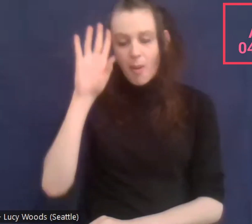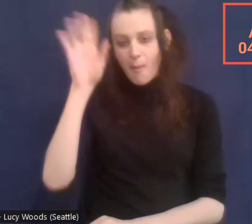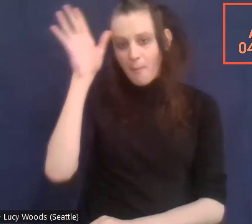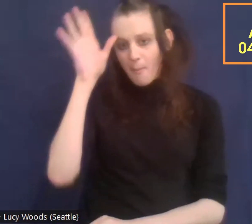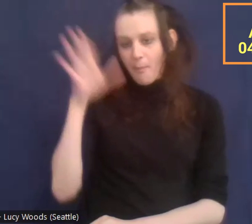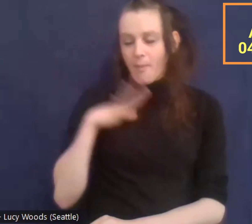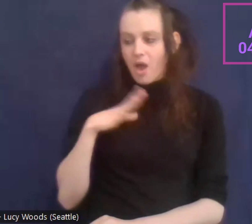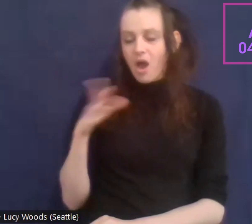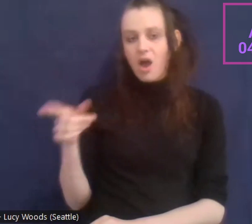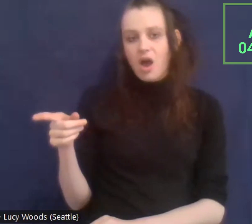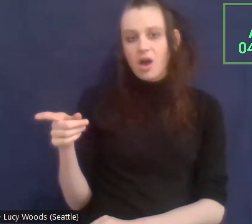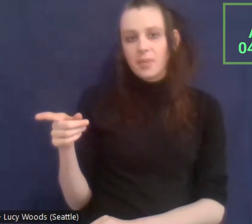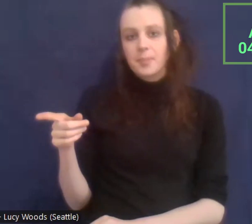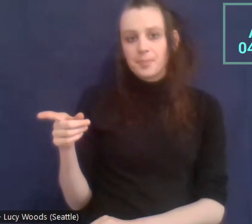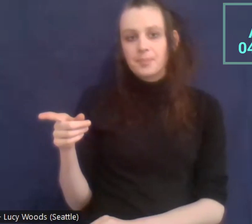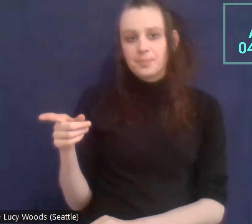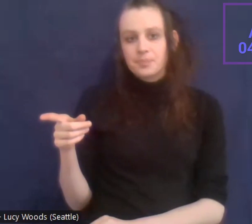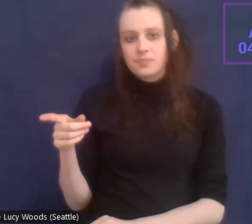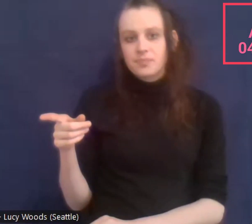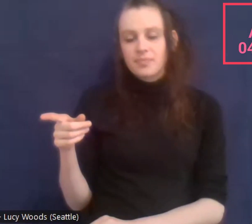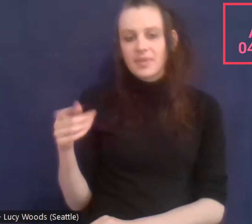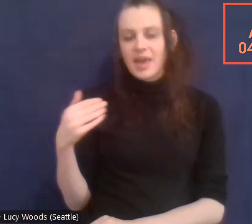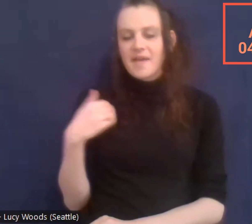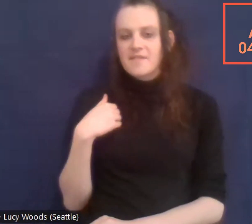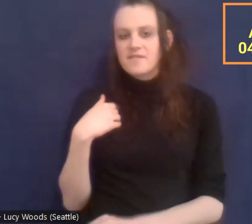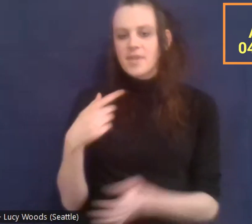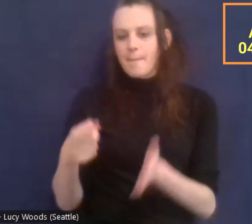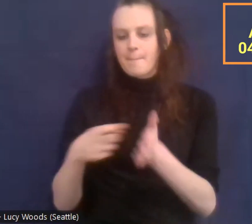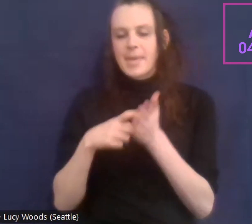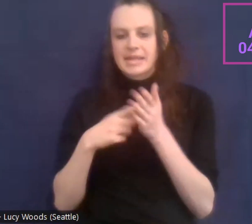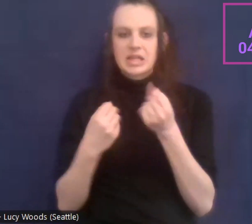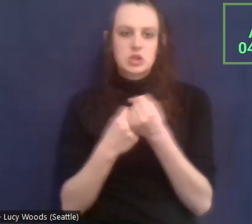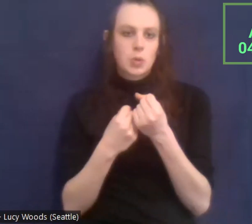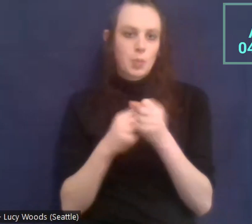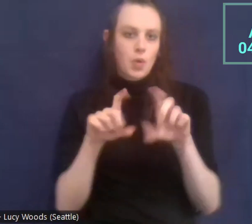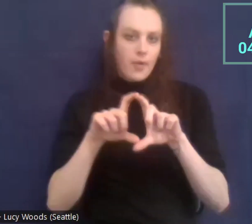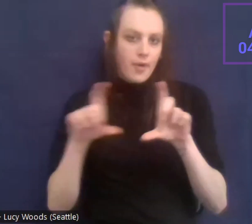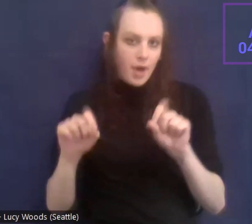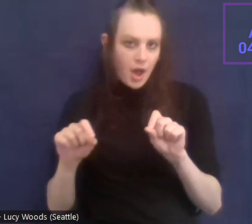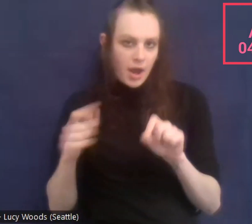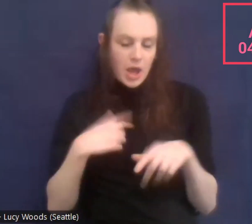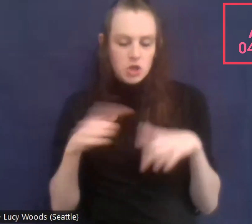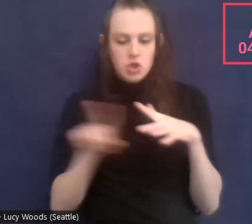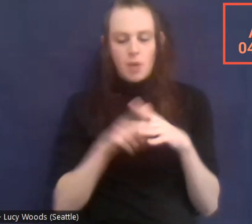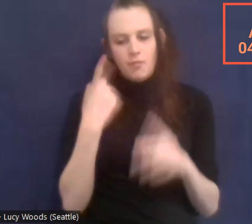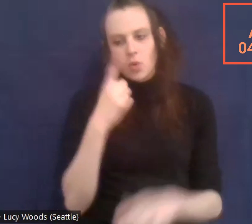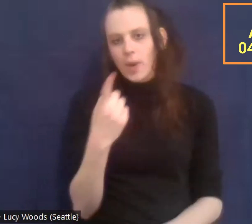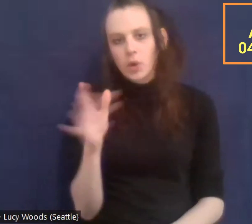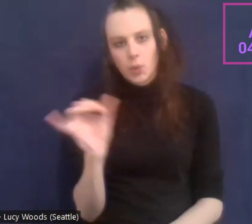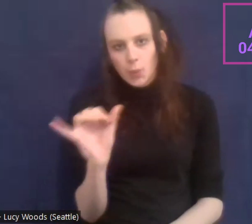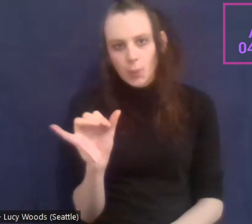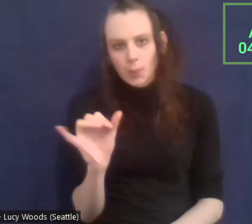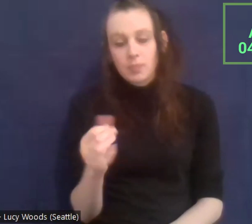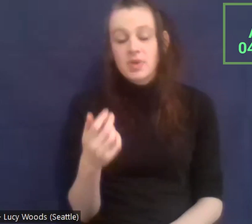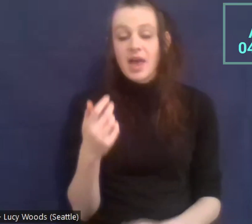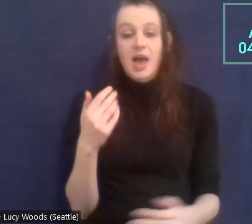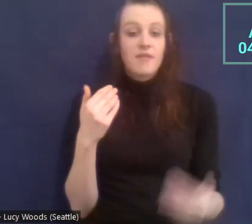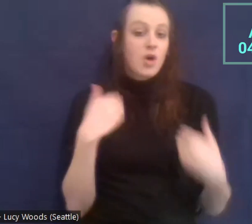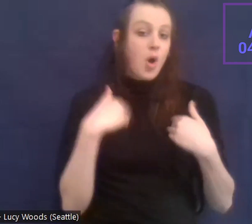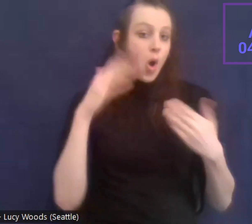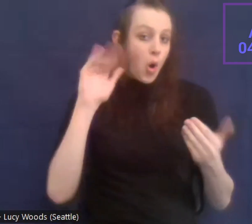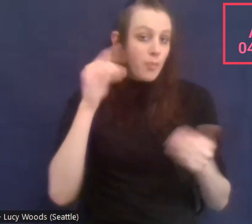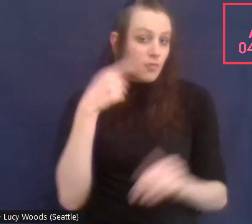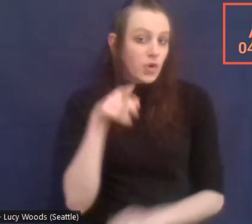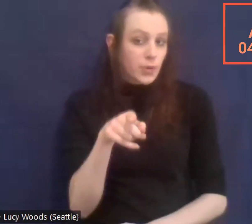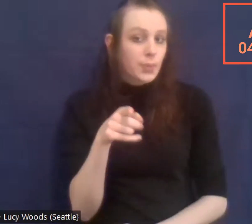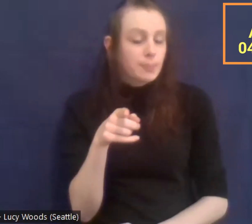for his mandated, support card to get signed, and I came in from one of those two. So, there's hope for you in this stuff, and I hope you hear